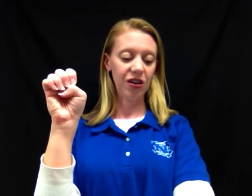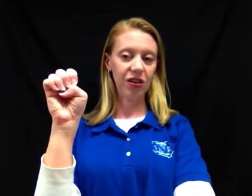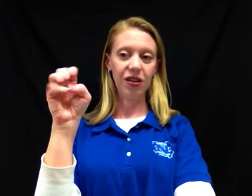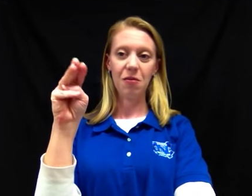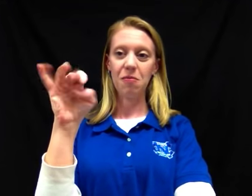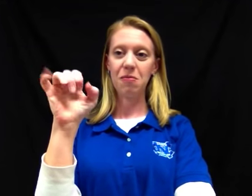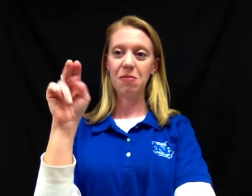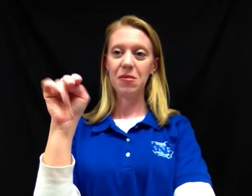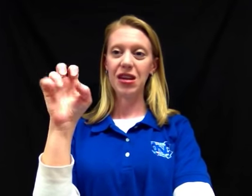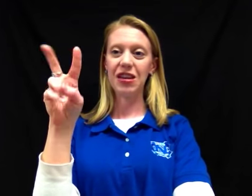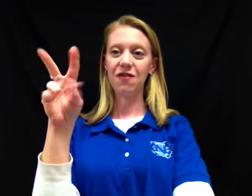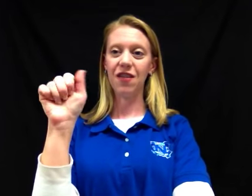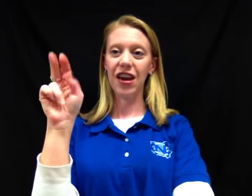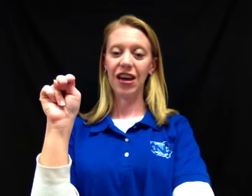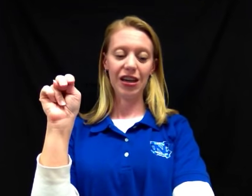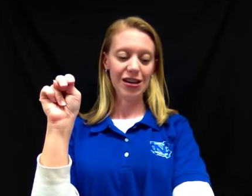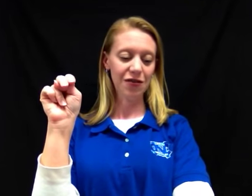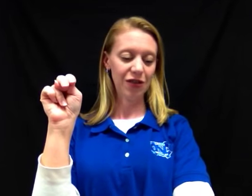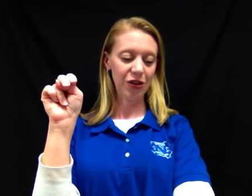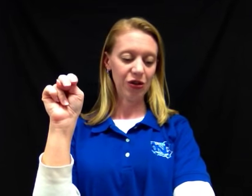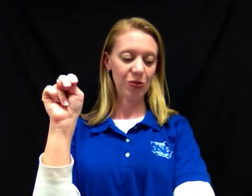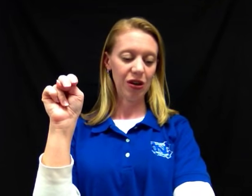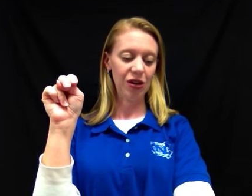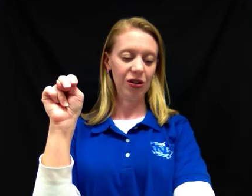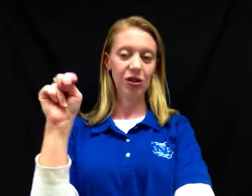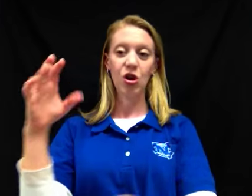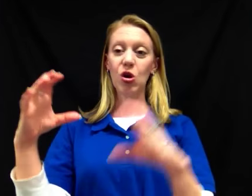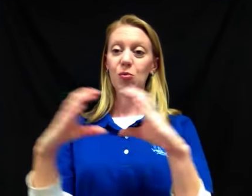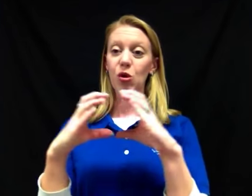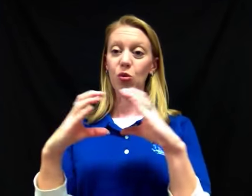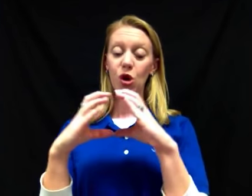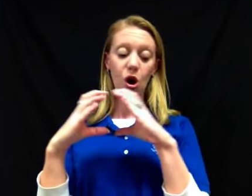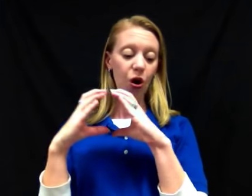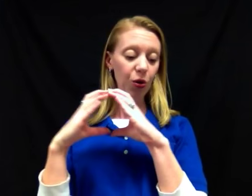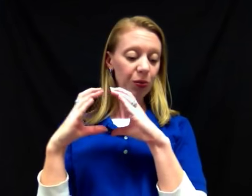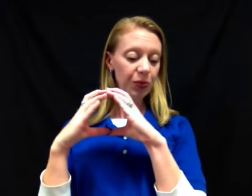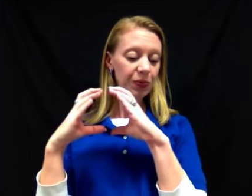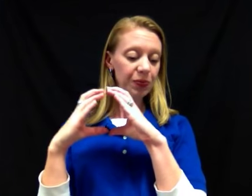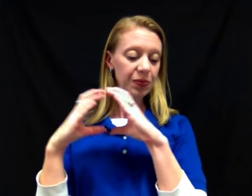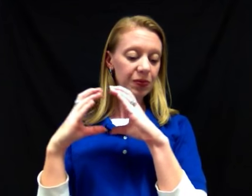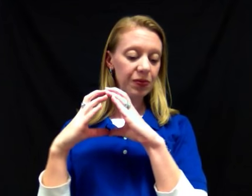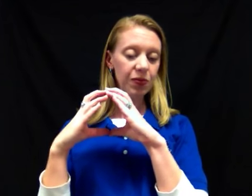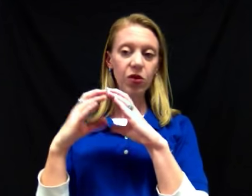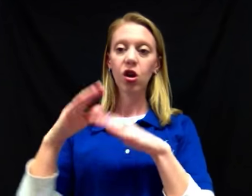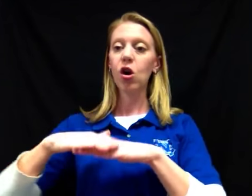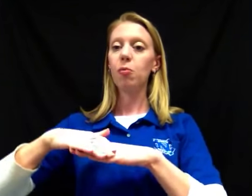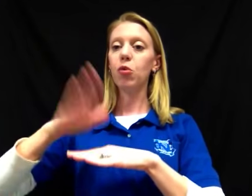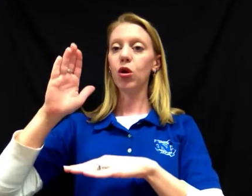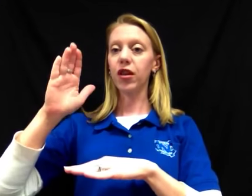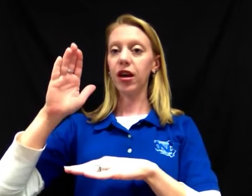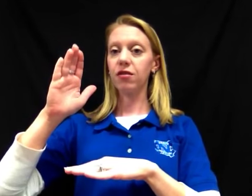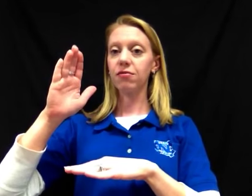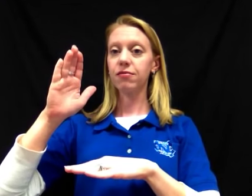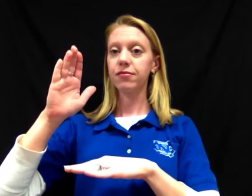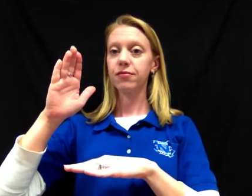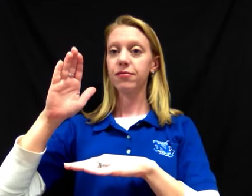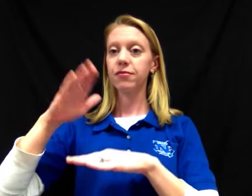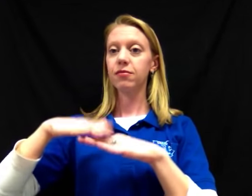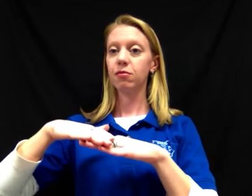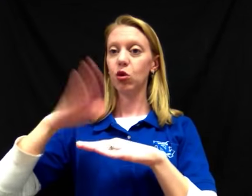fingerspelled. Minivan, fingerspelled. Mobile home. More than